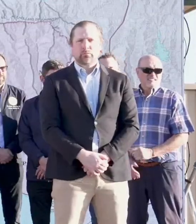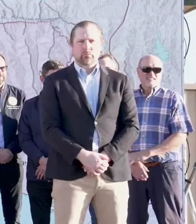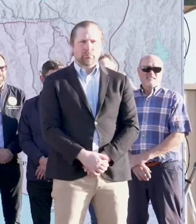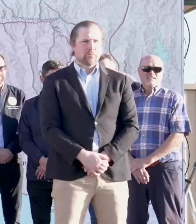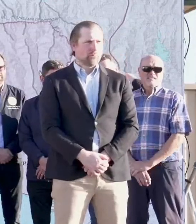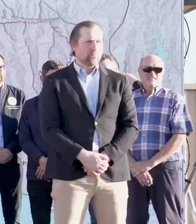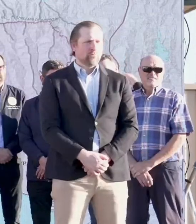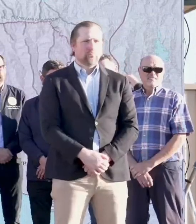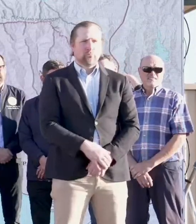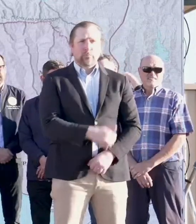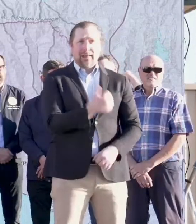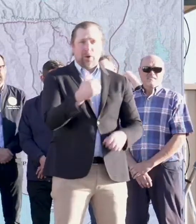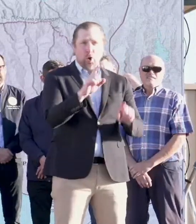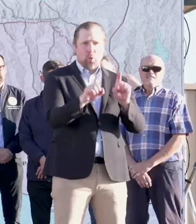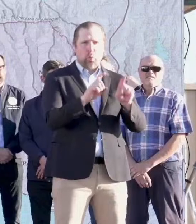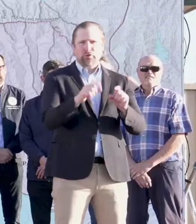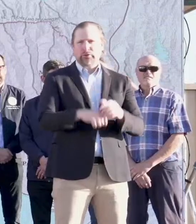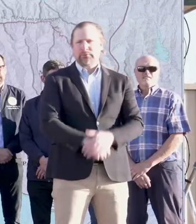Any additional questions?